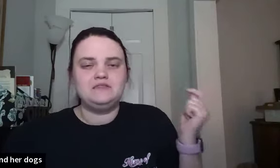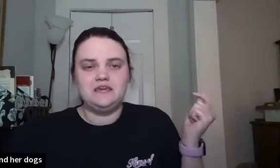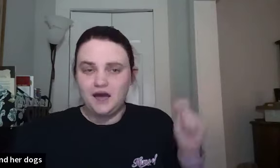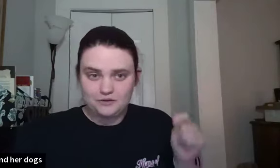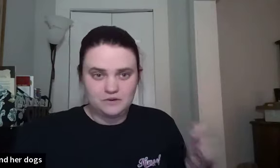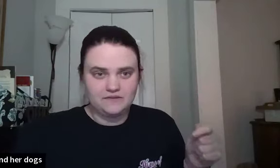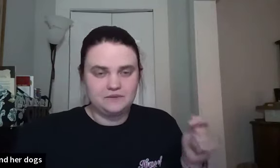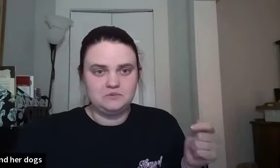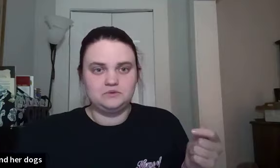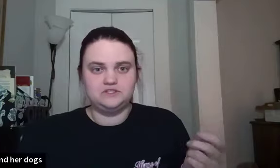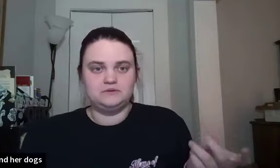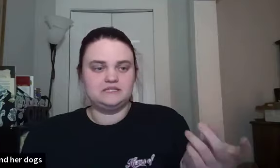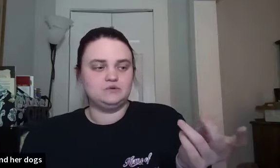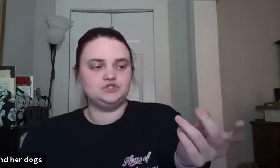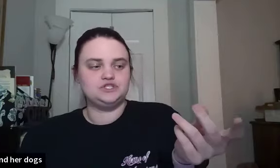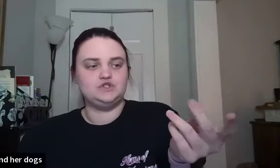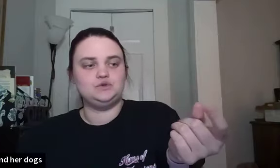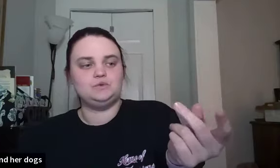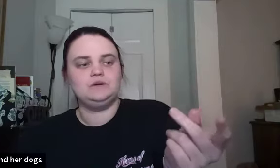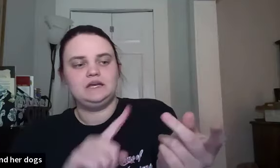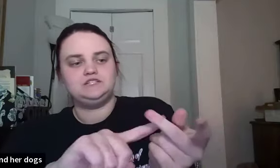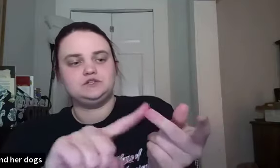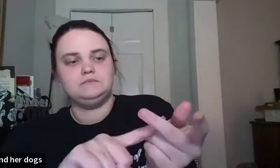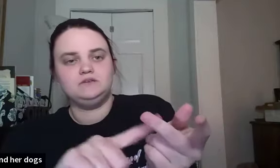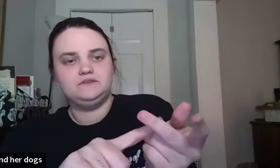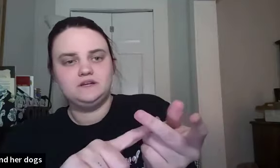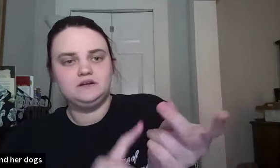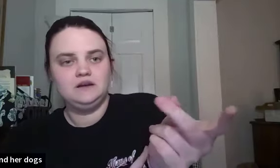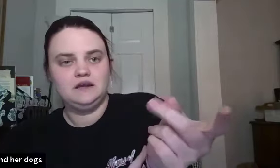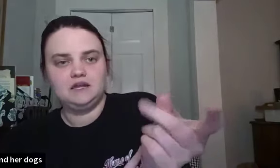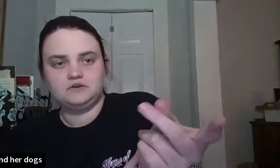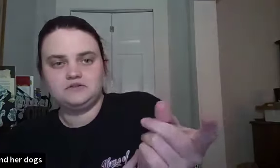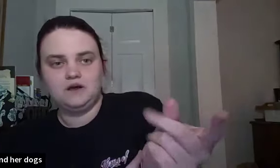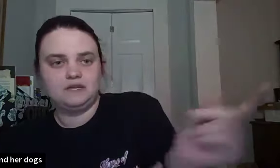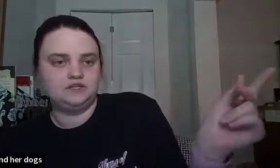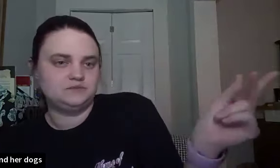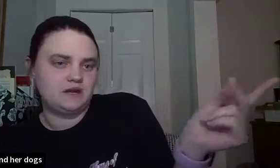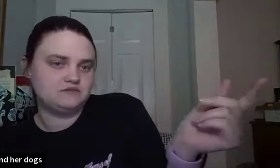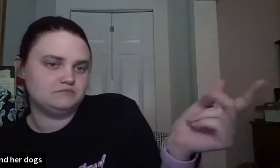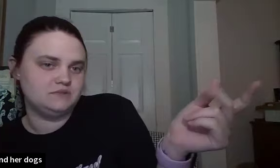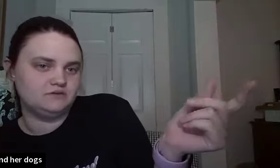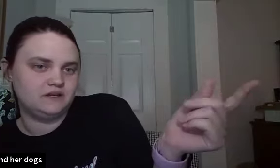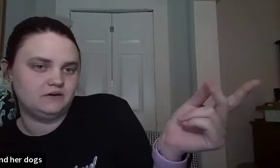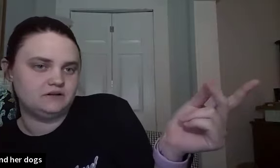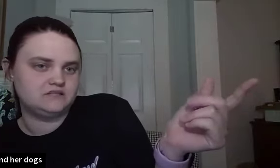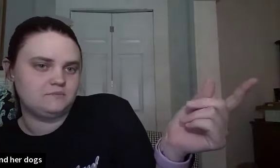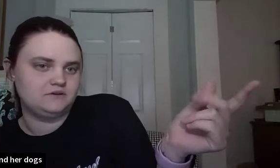The other one that people will do is they will just do it's your middle finger and your thumb, and you just bounce your middle finger on top of your